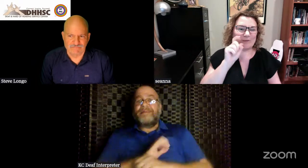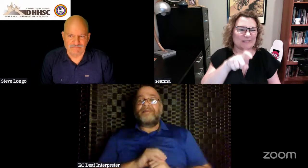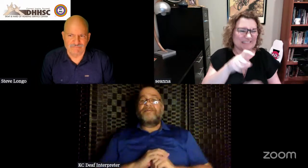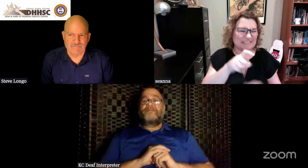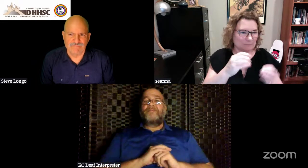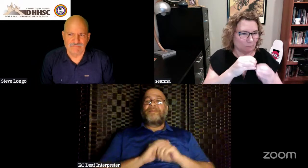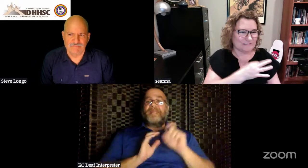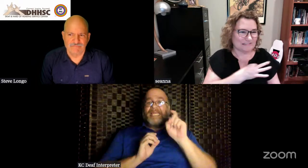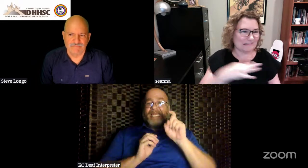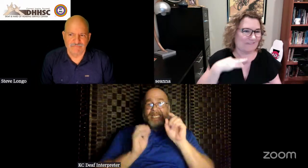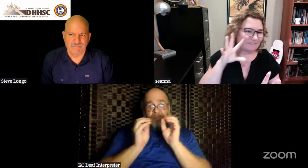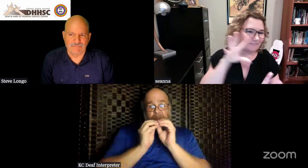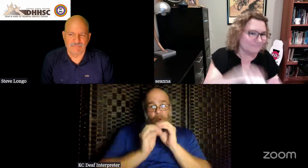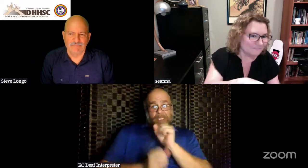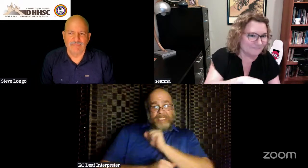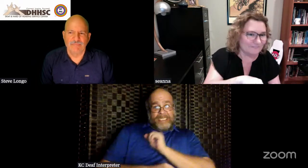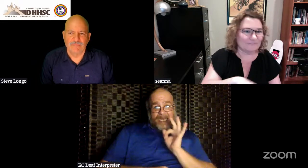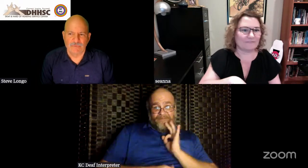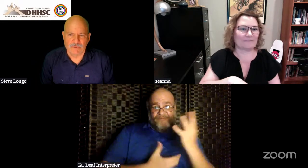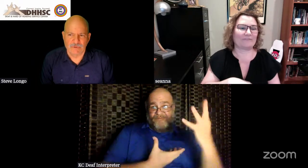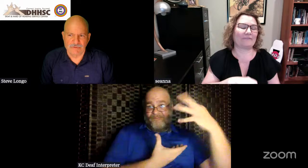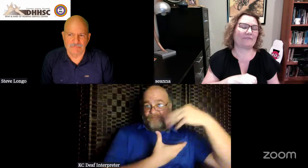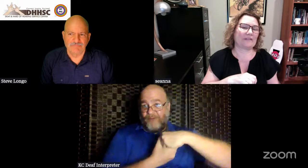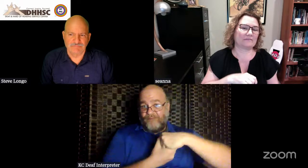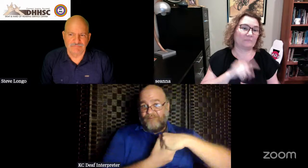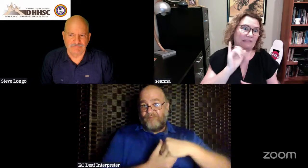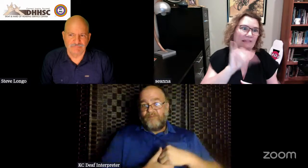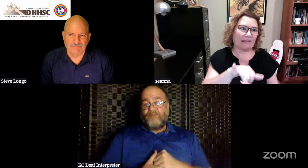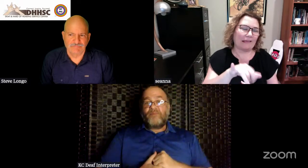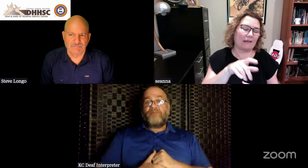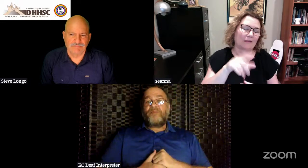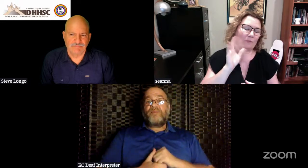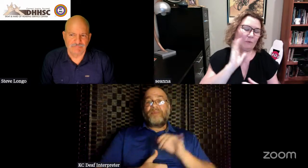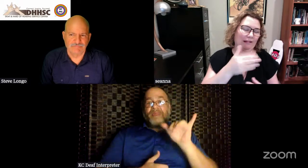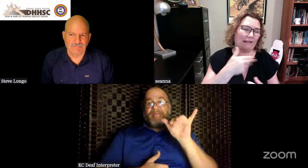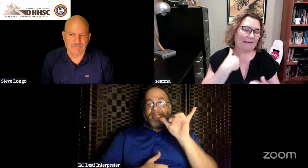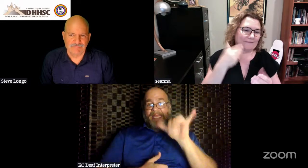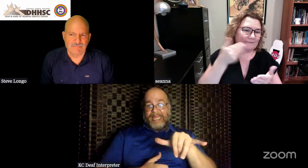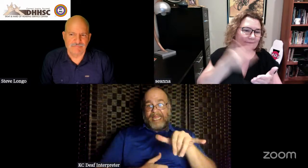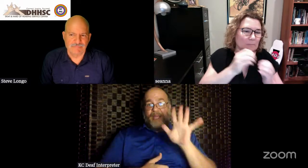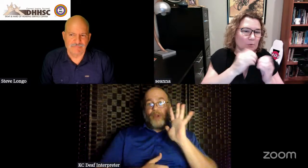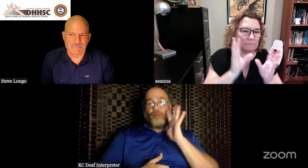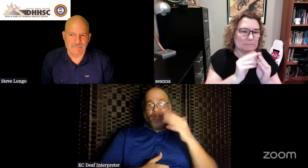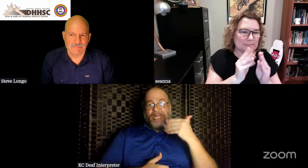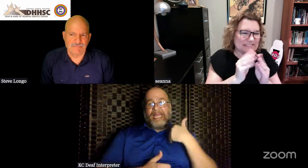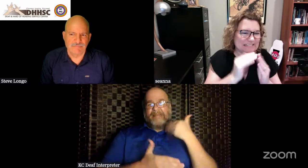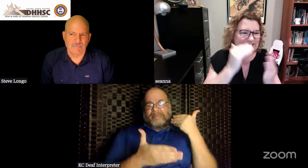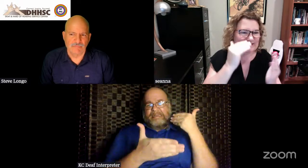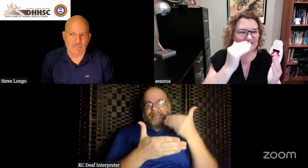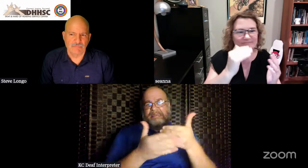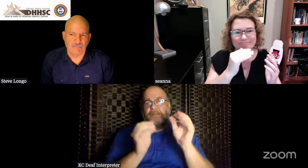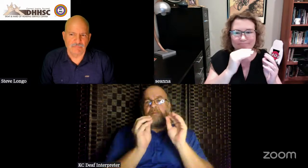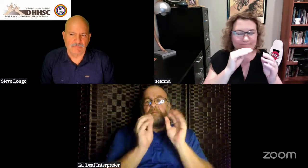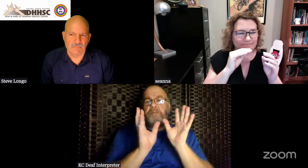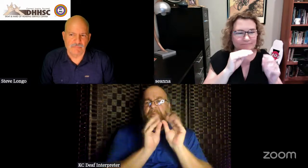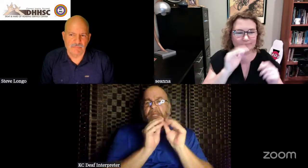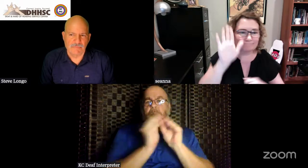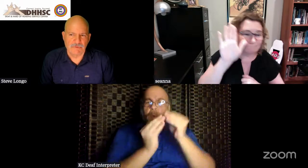preparation. We have a little bit more work to do, and we're getting the staff a little bit more involved.